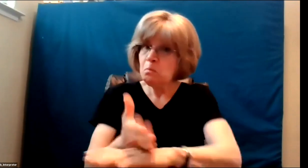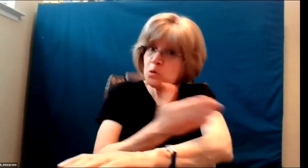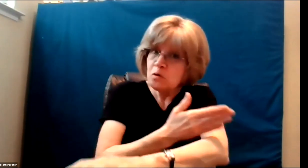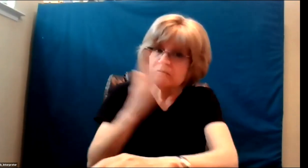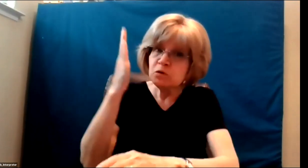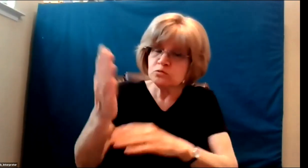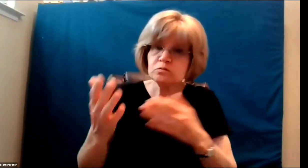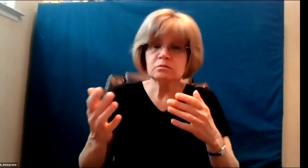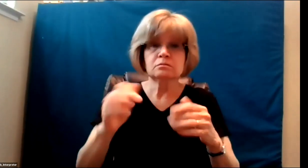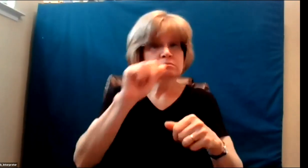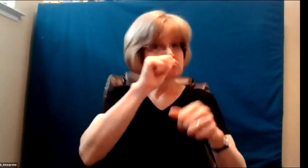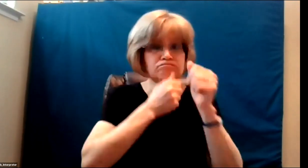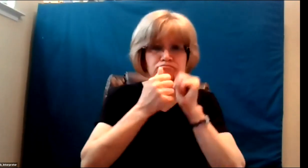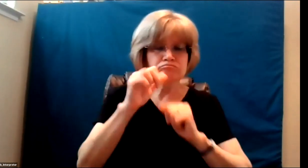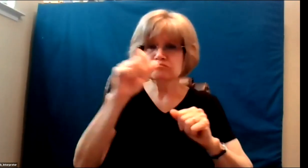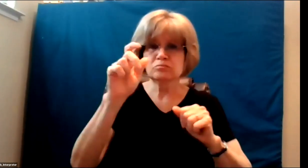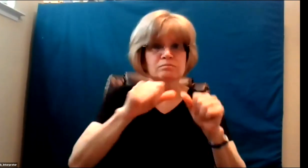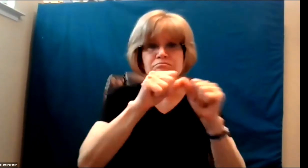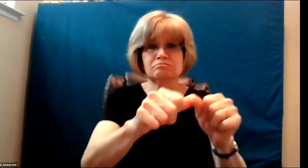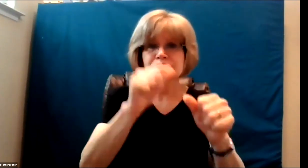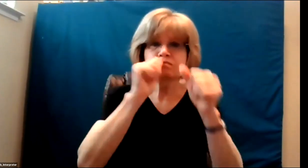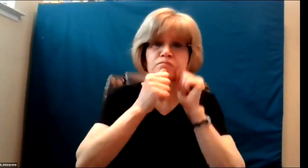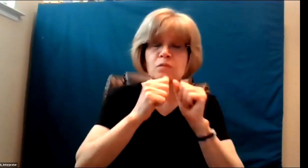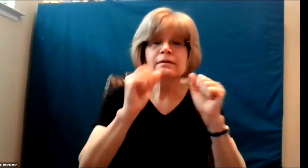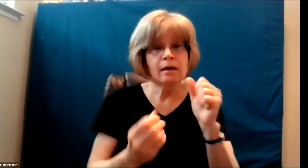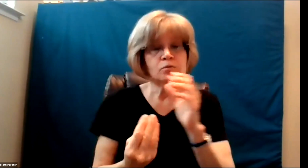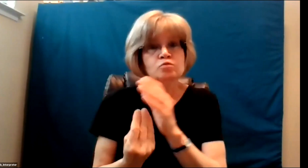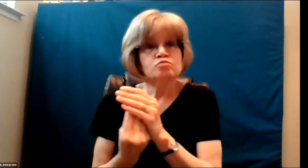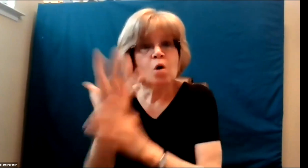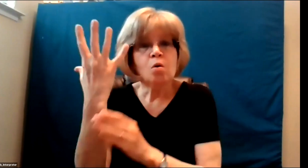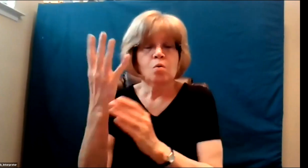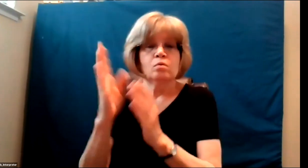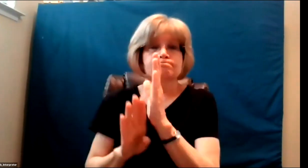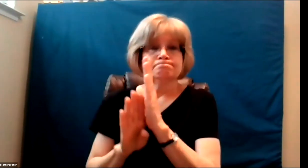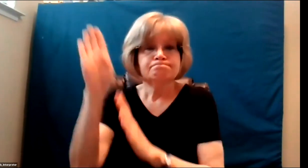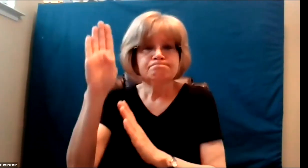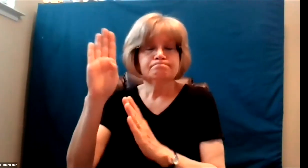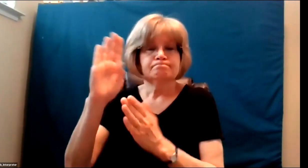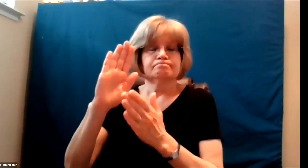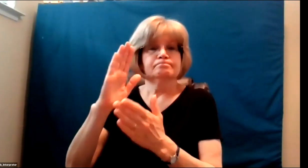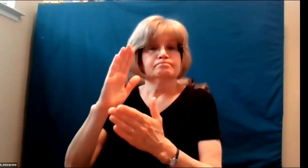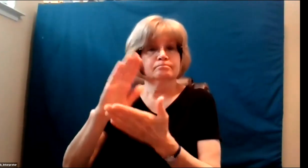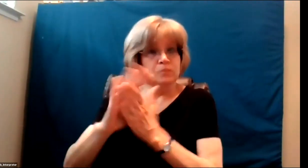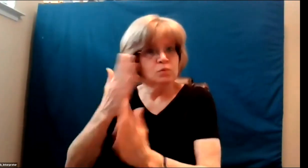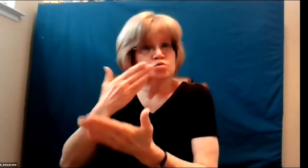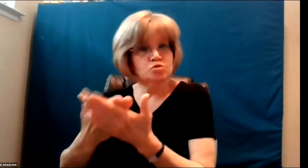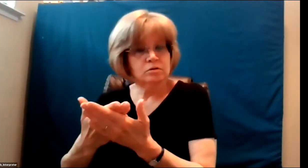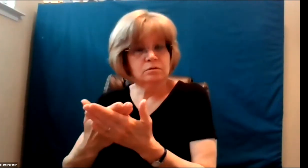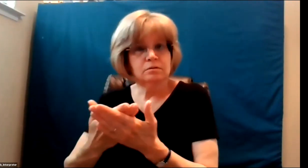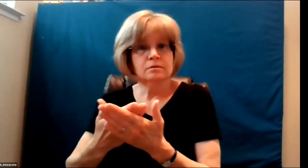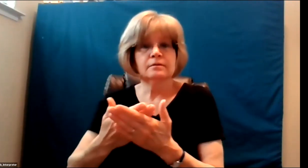need not remain suffering. It can lead to growth and goodness. Amid the